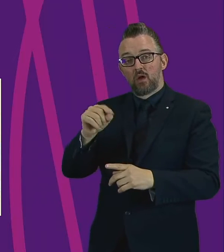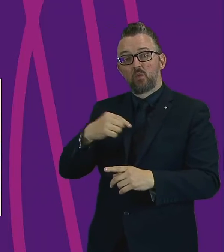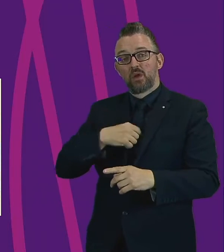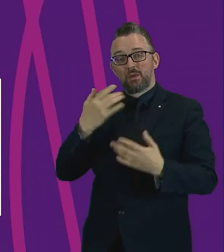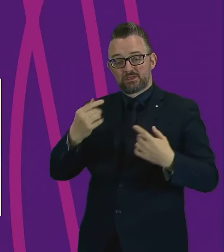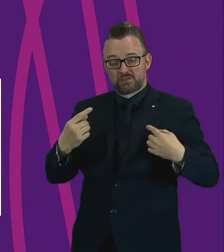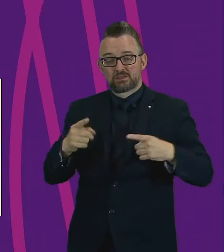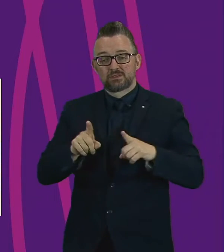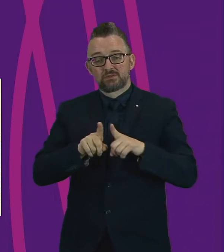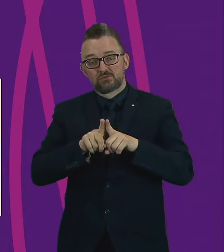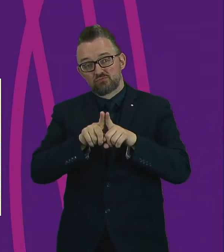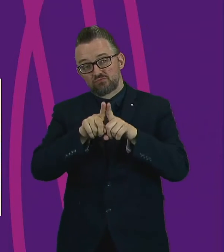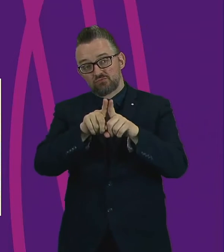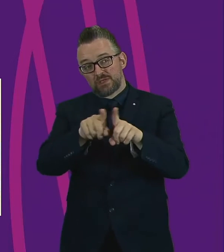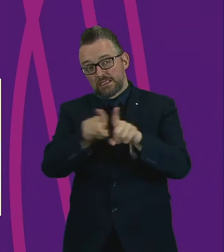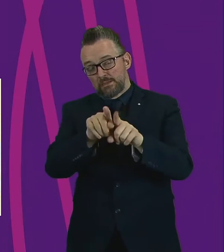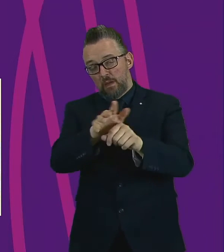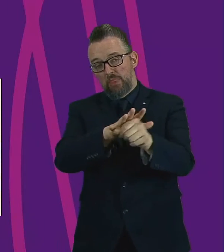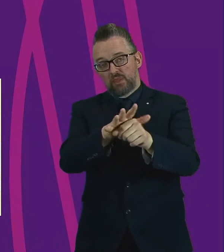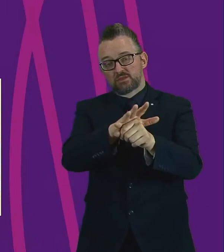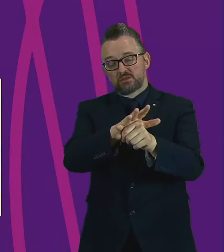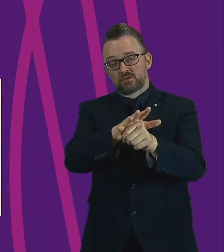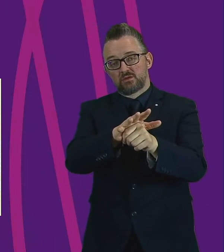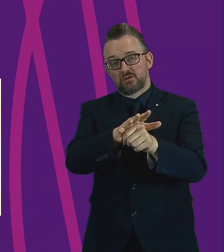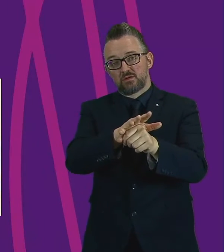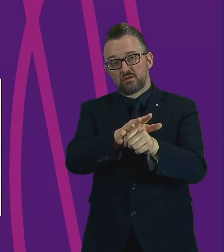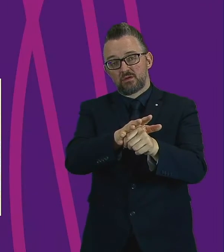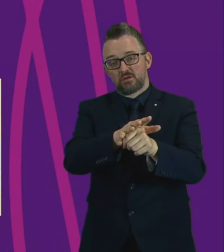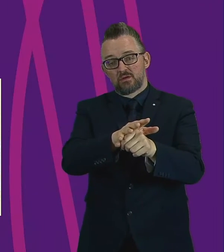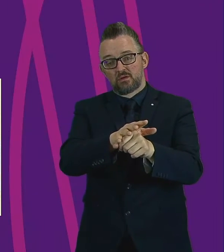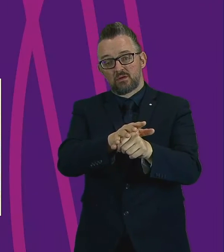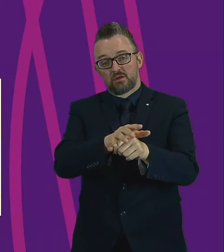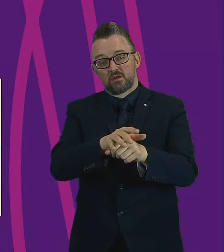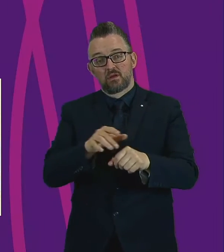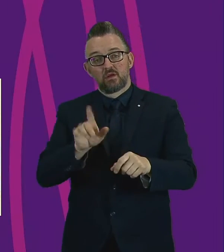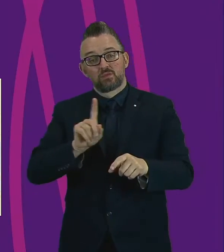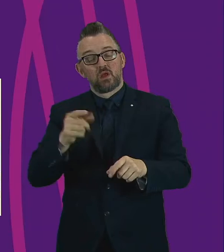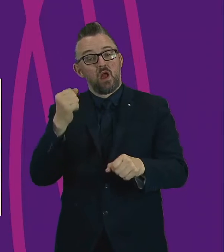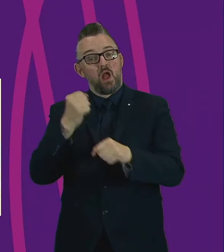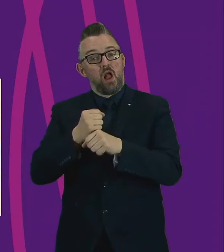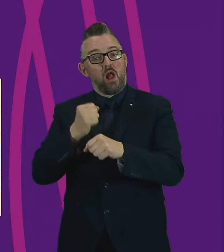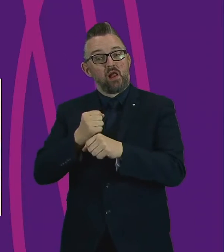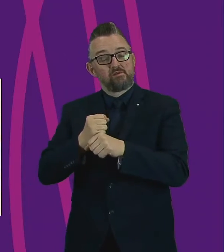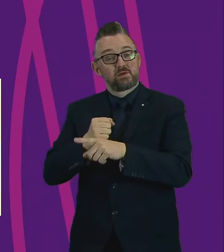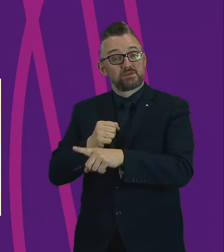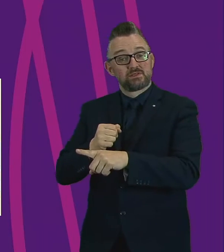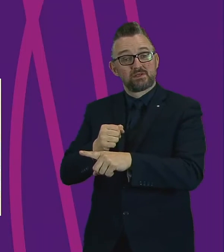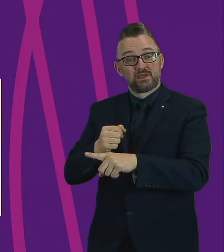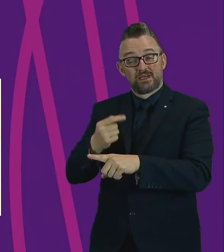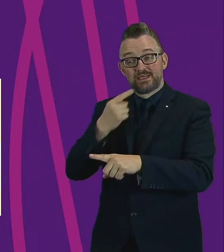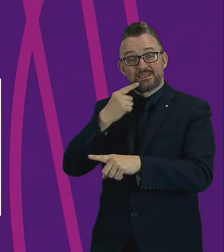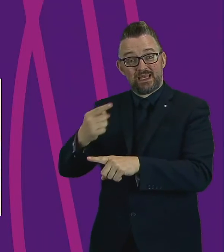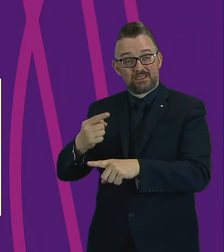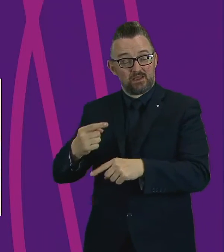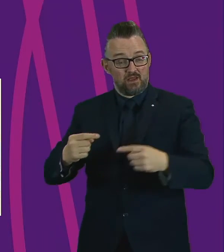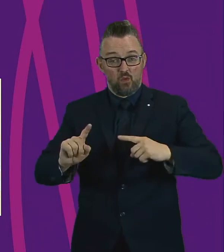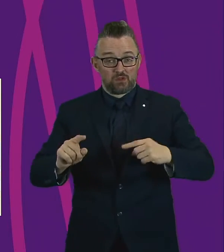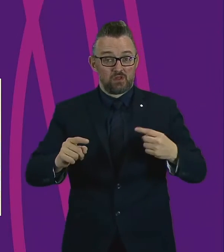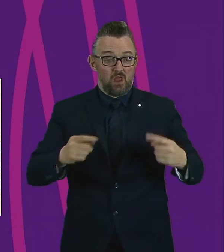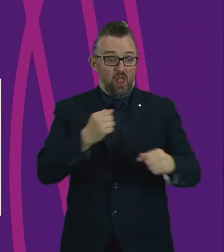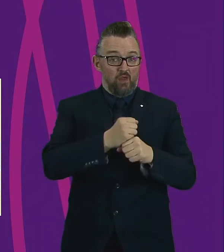in the right direction, as long as the boldness in words by government is matched by boldness in deeds